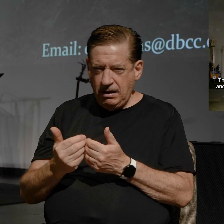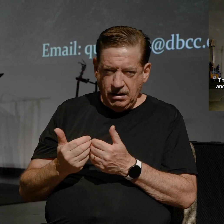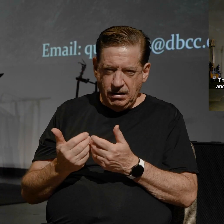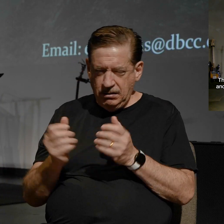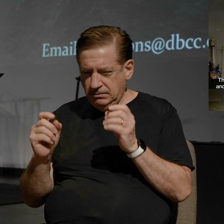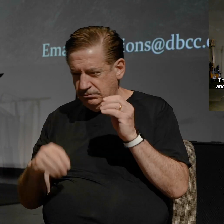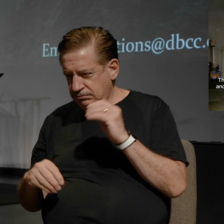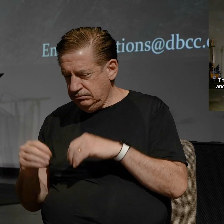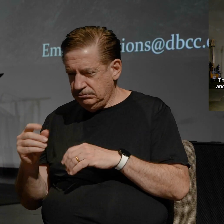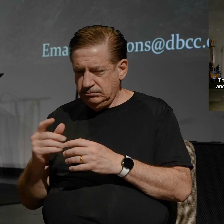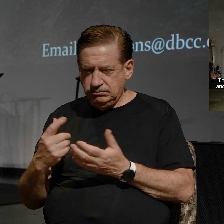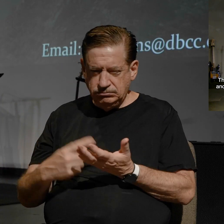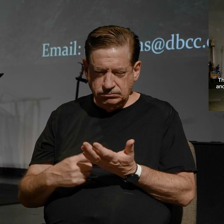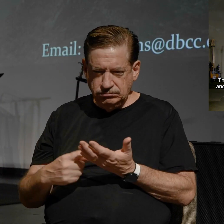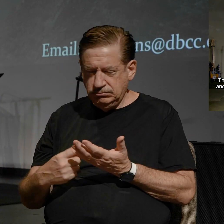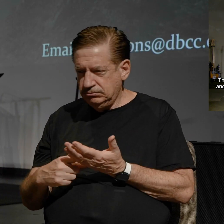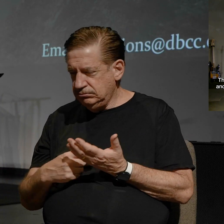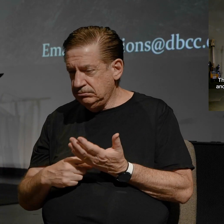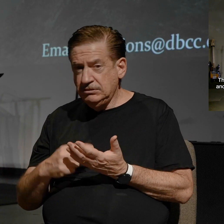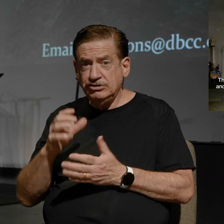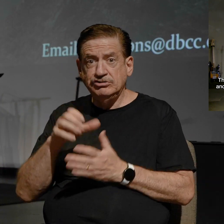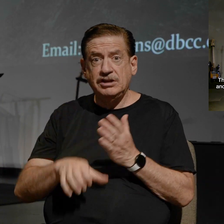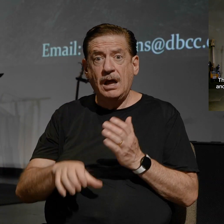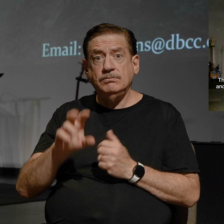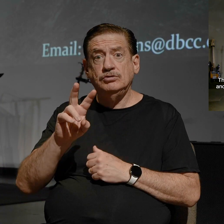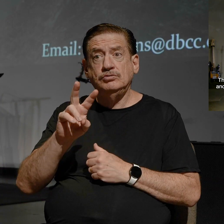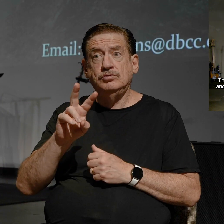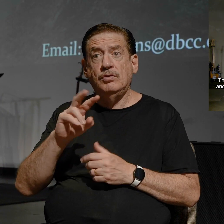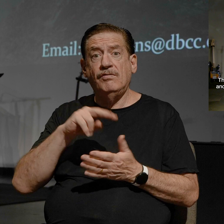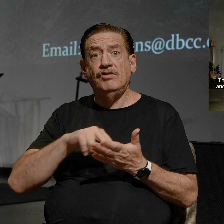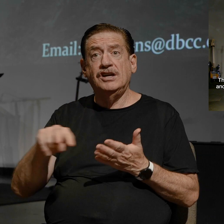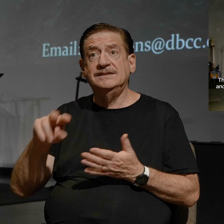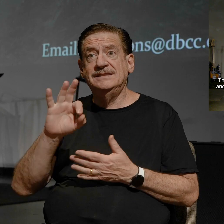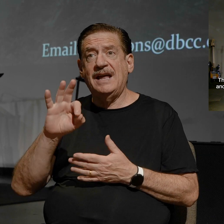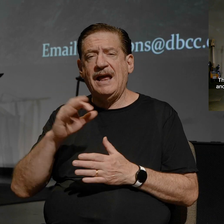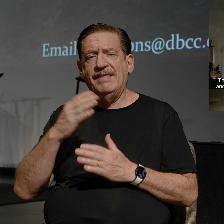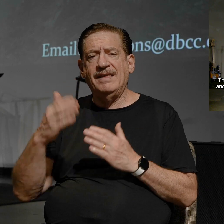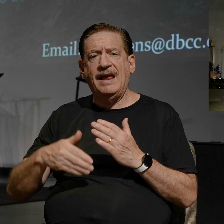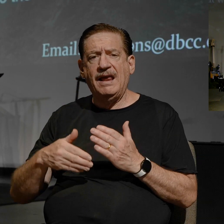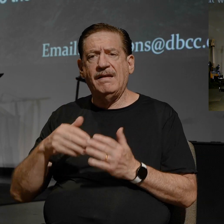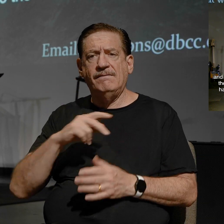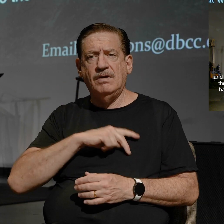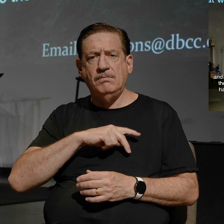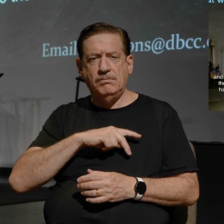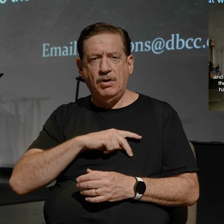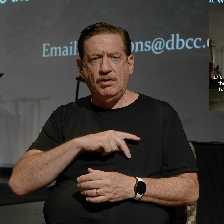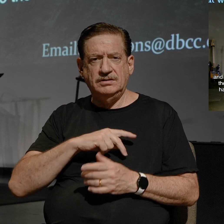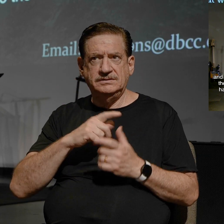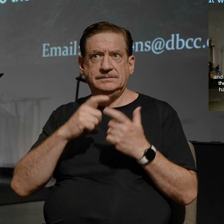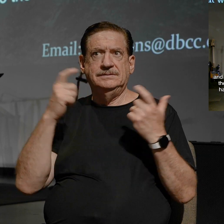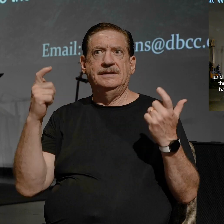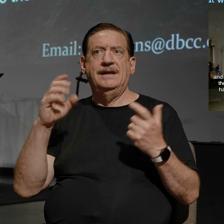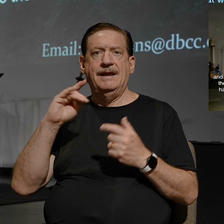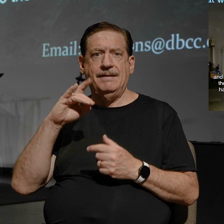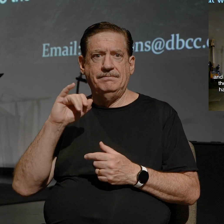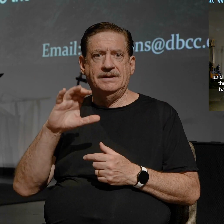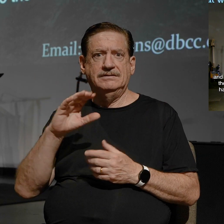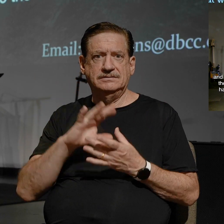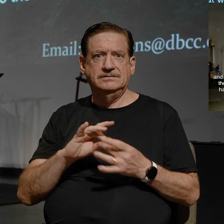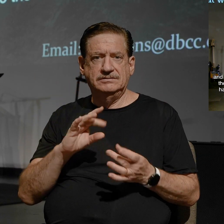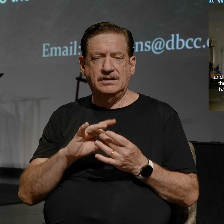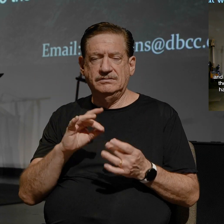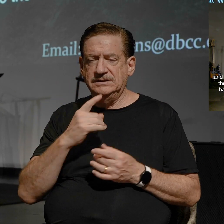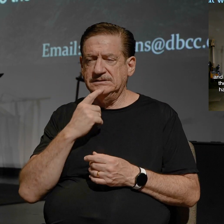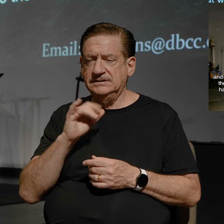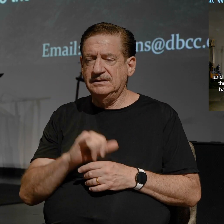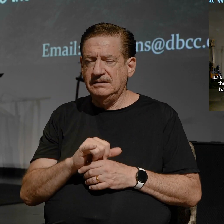down to chapter 2, verse 9. Now we get toward the end of Paul's epic origin story, and he says in Galatians